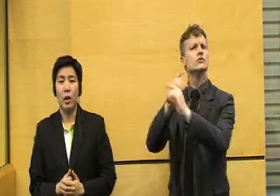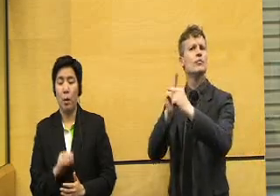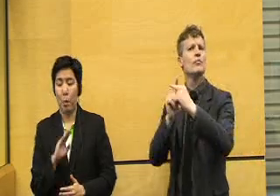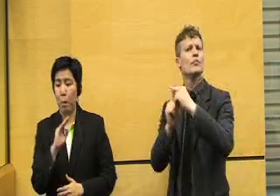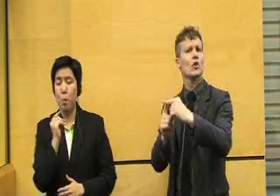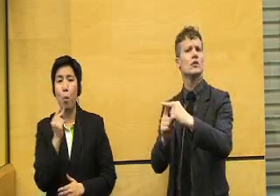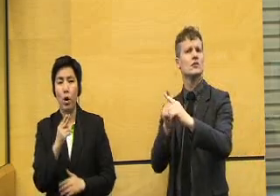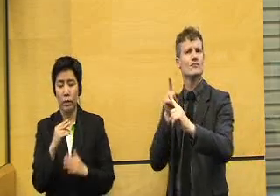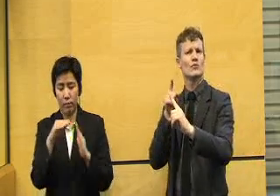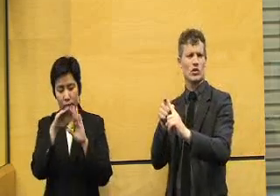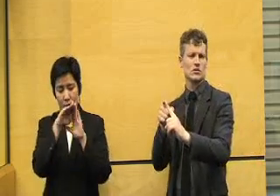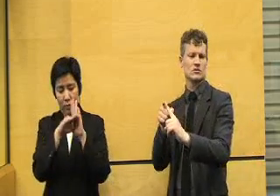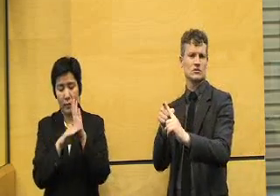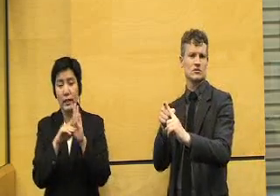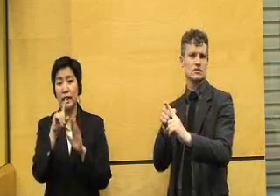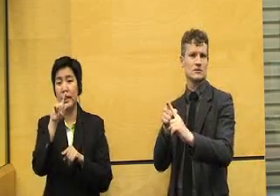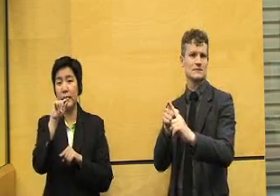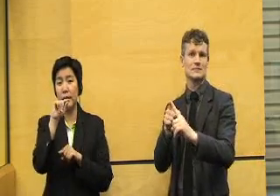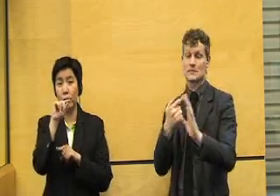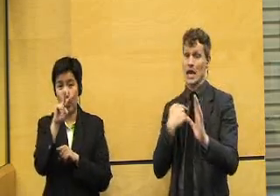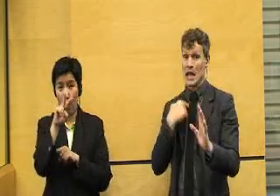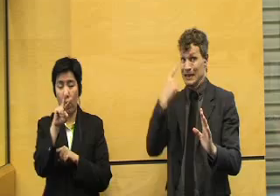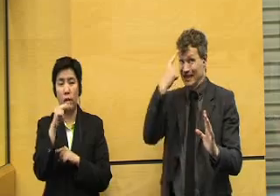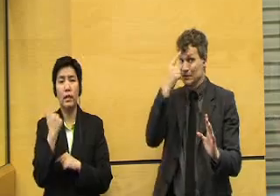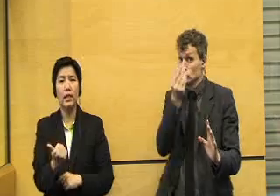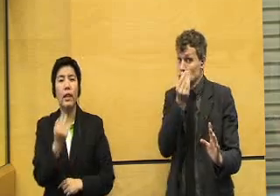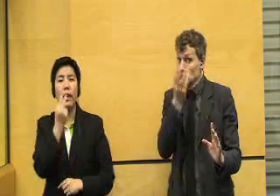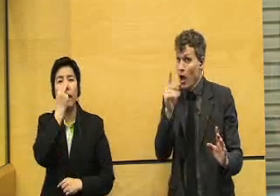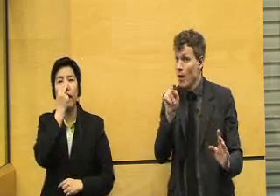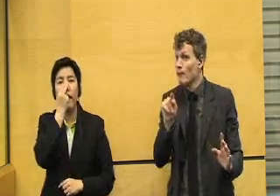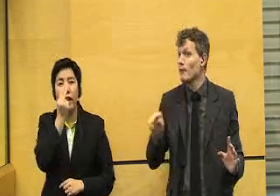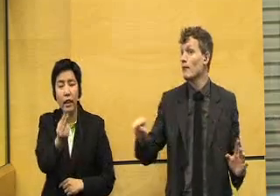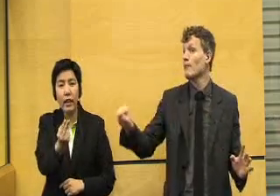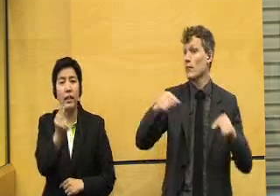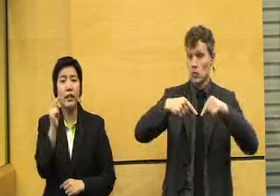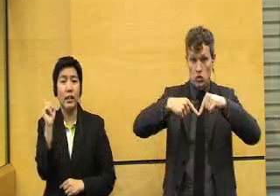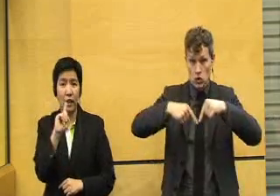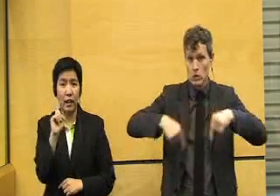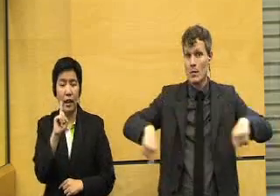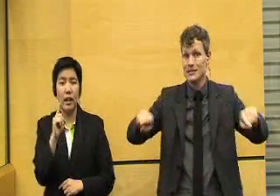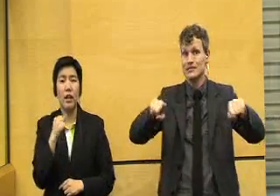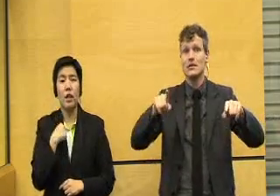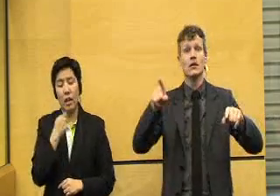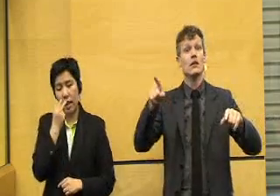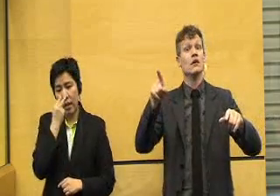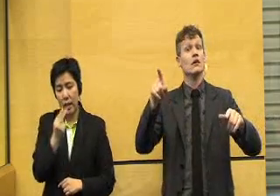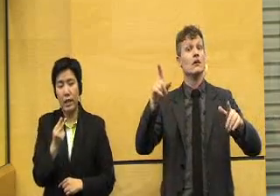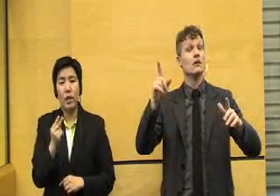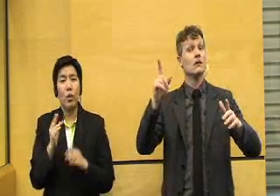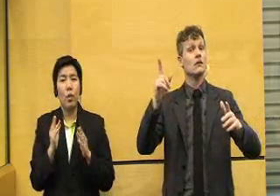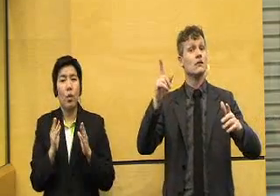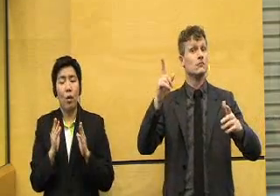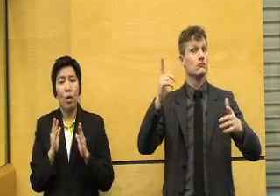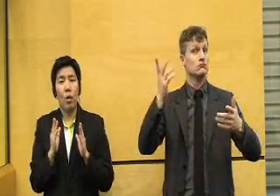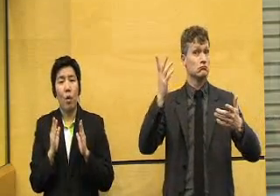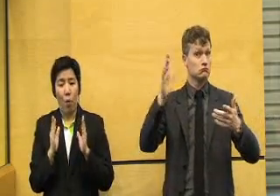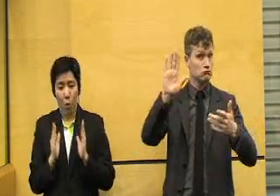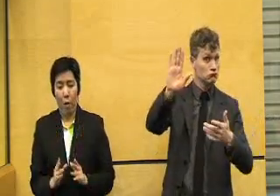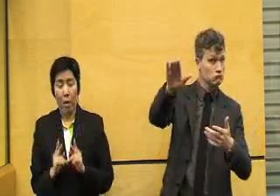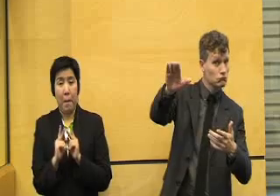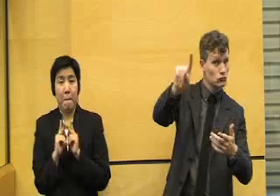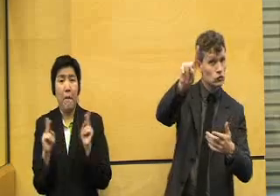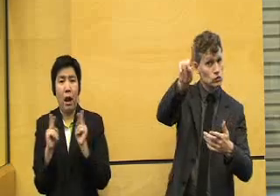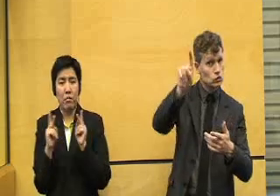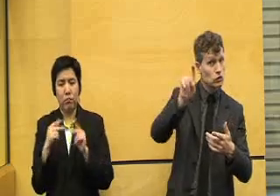that some members of the committee raise some questions to the delegation about the composition of a